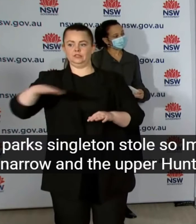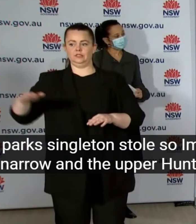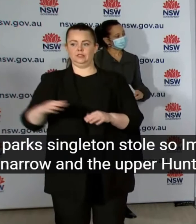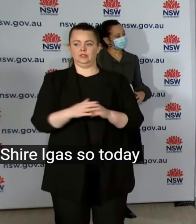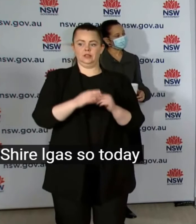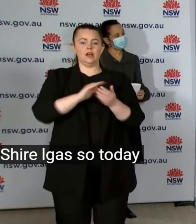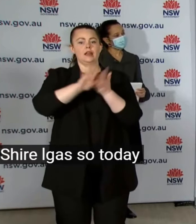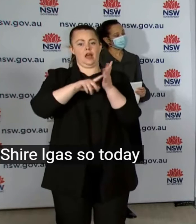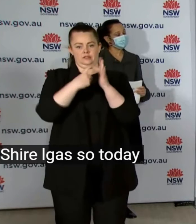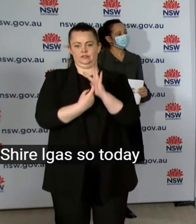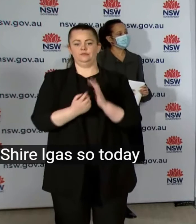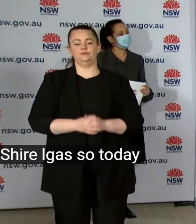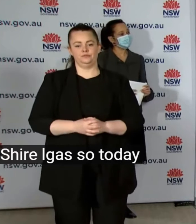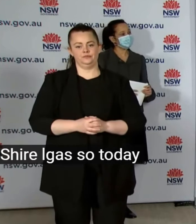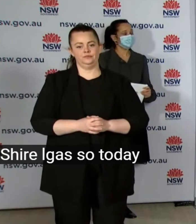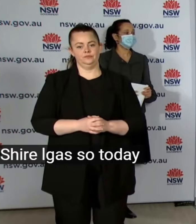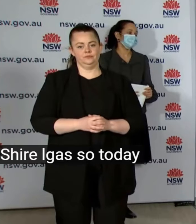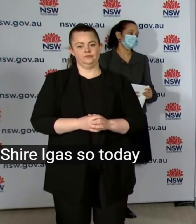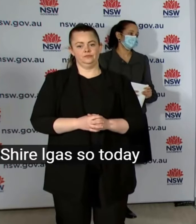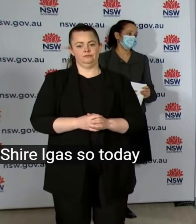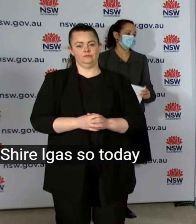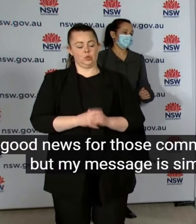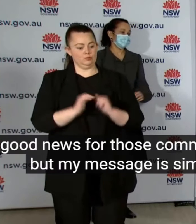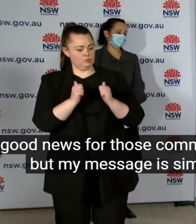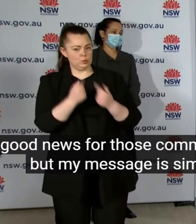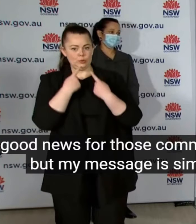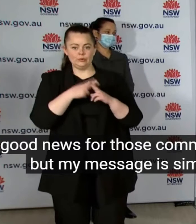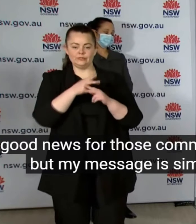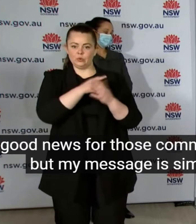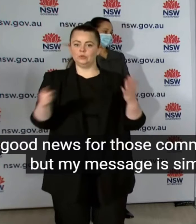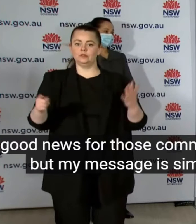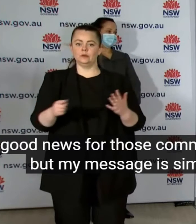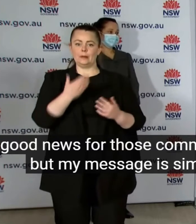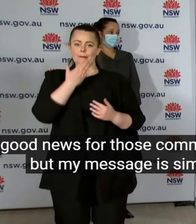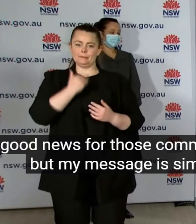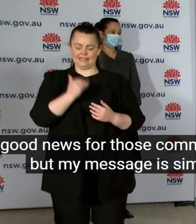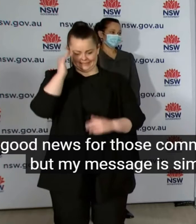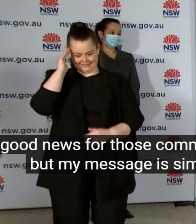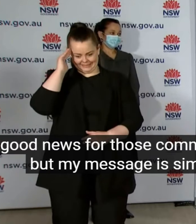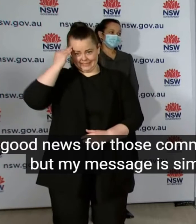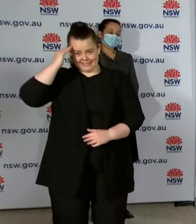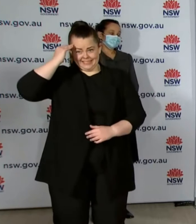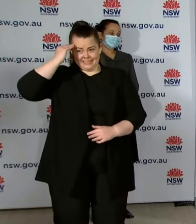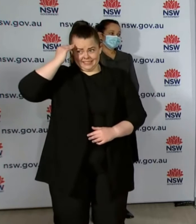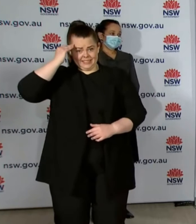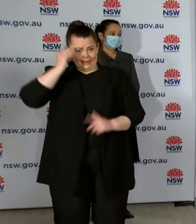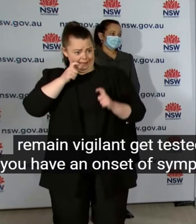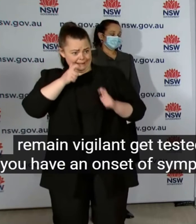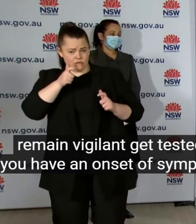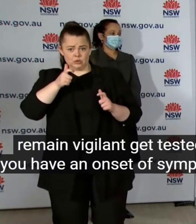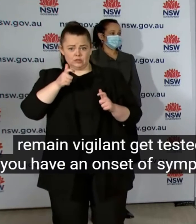for those communities. But my message is simple. Remain vigilant. Get tested if you have an onset of